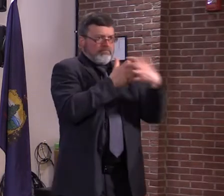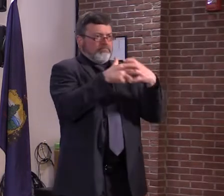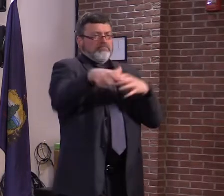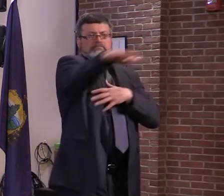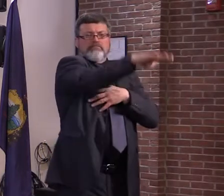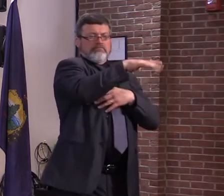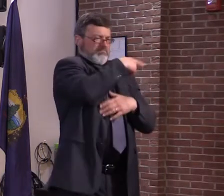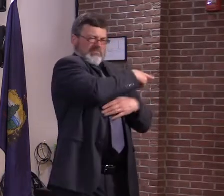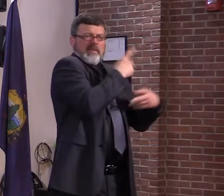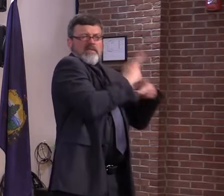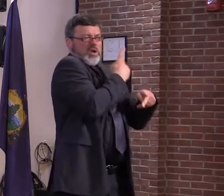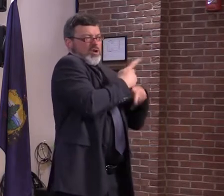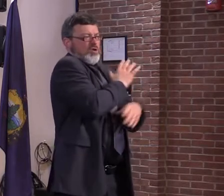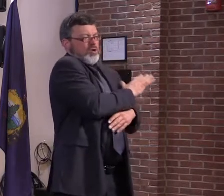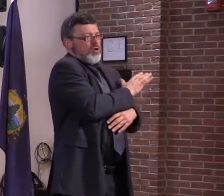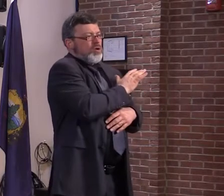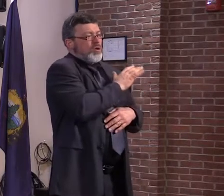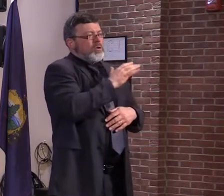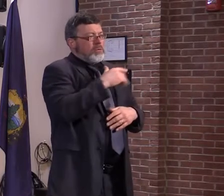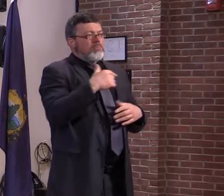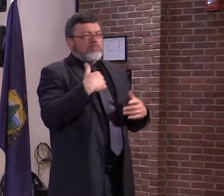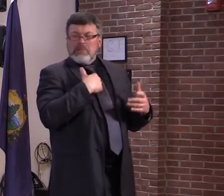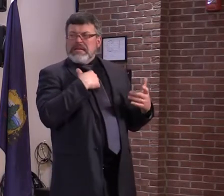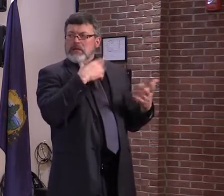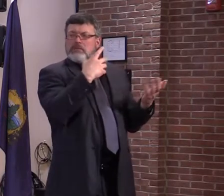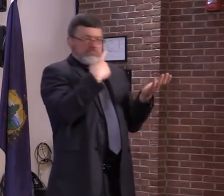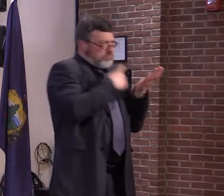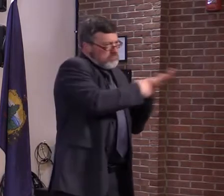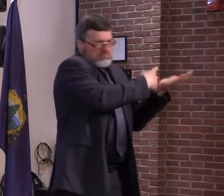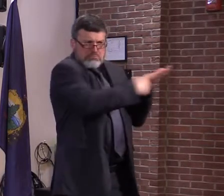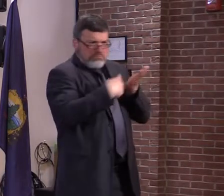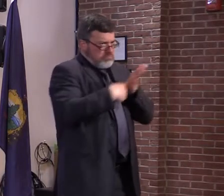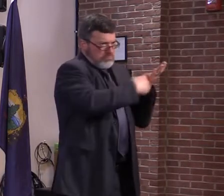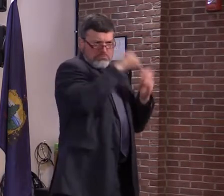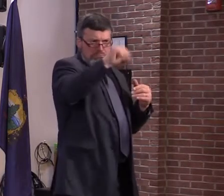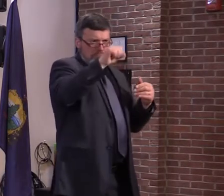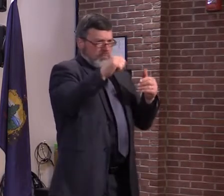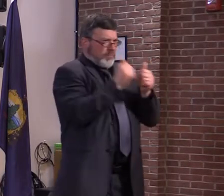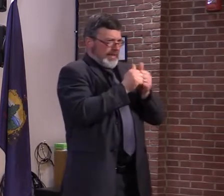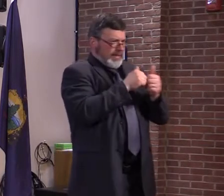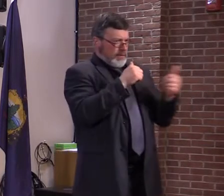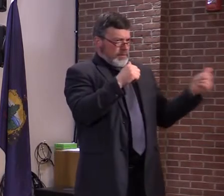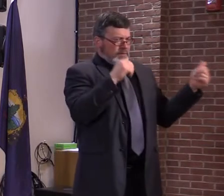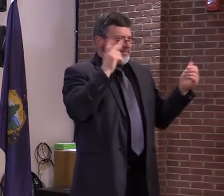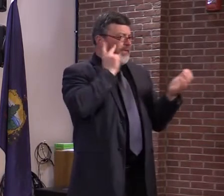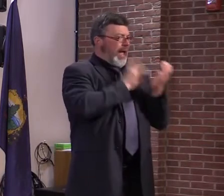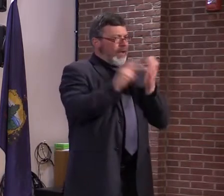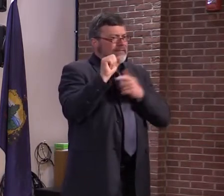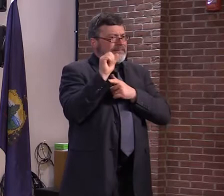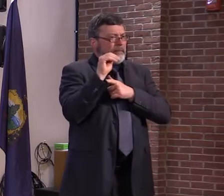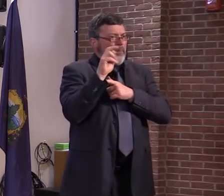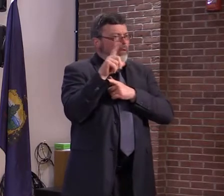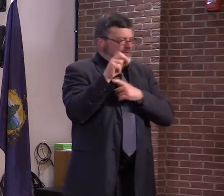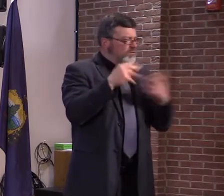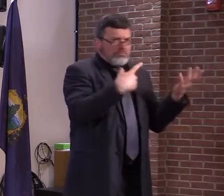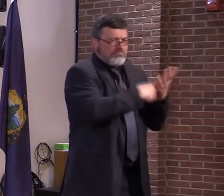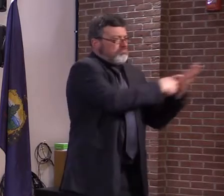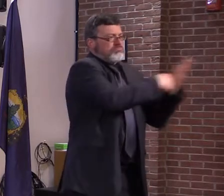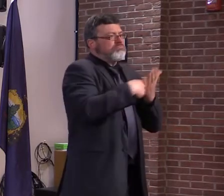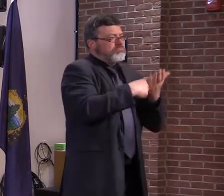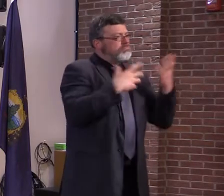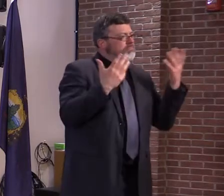these conversations with legislators on this. But to view just one